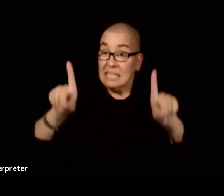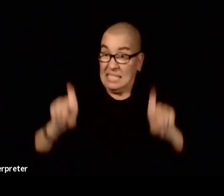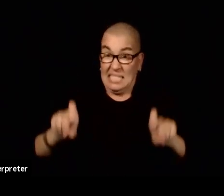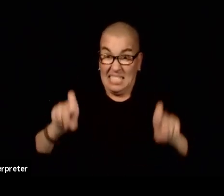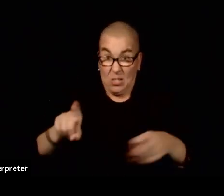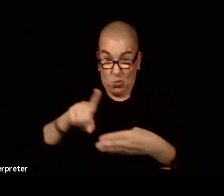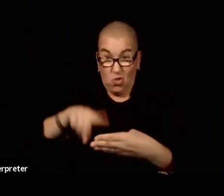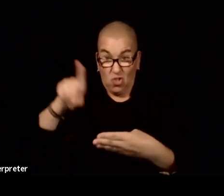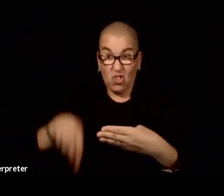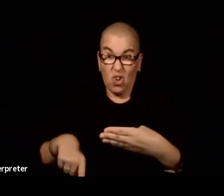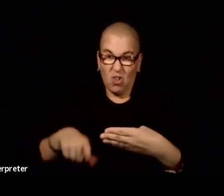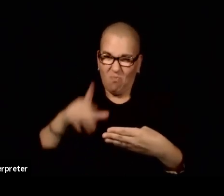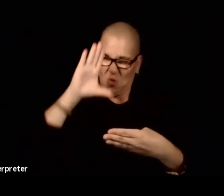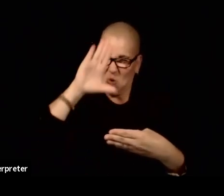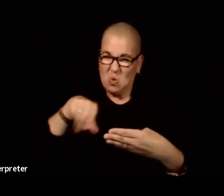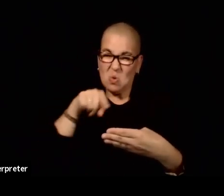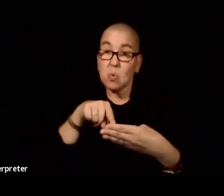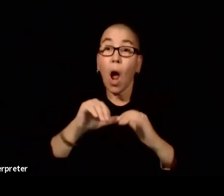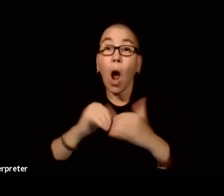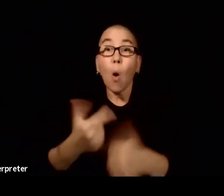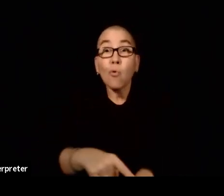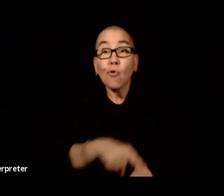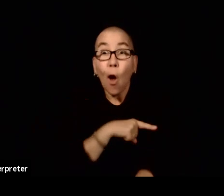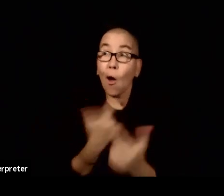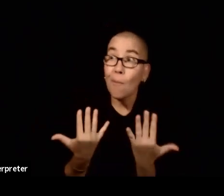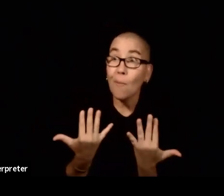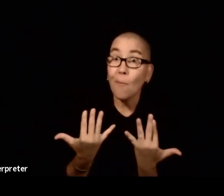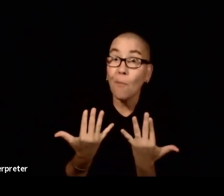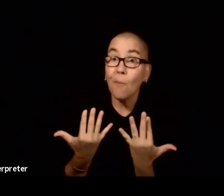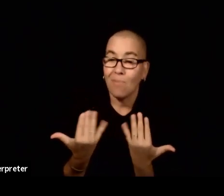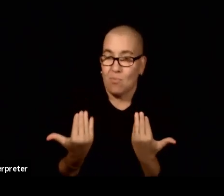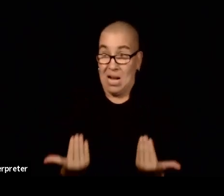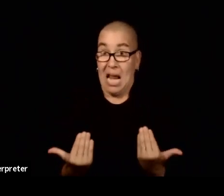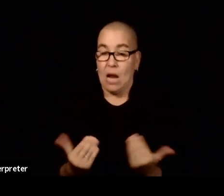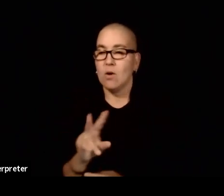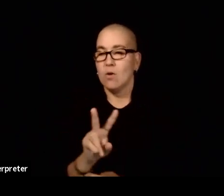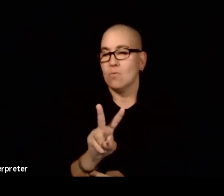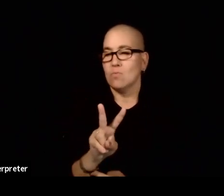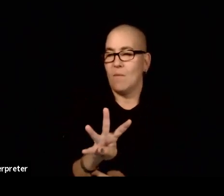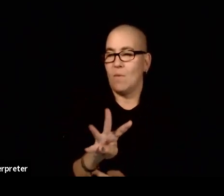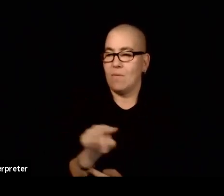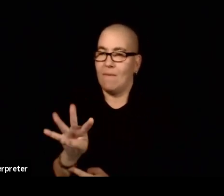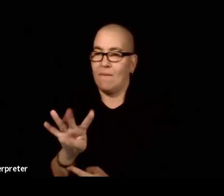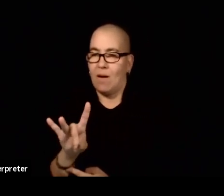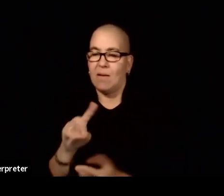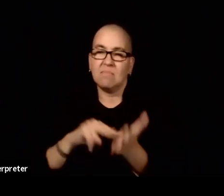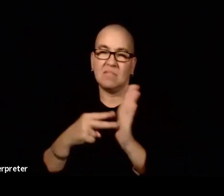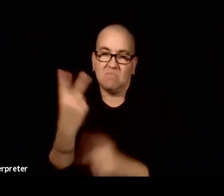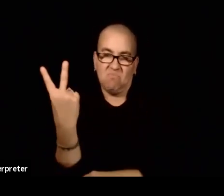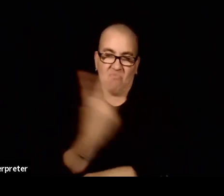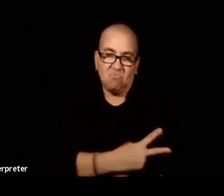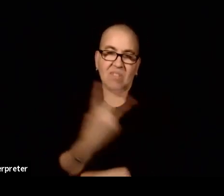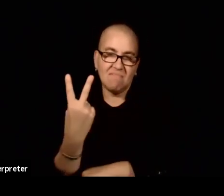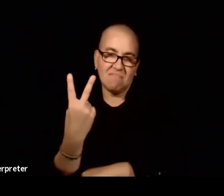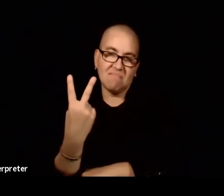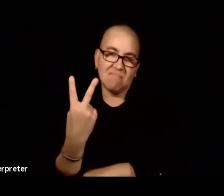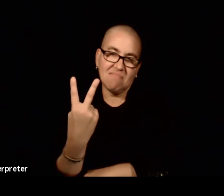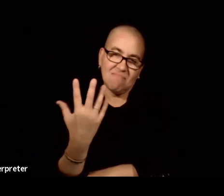that's like everything else dependent on supplies and that sort of thing. One of the unique things about